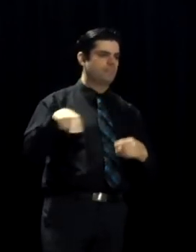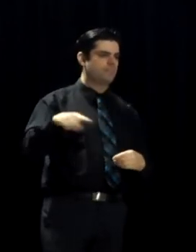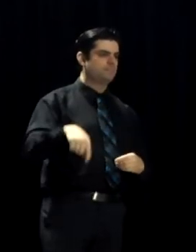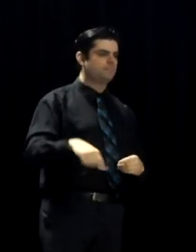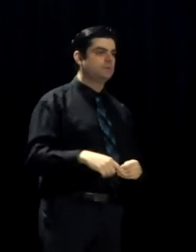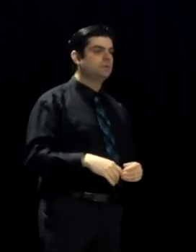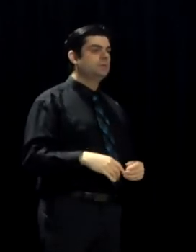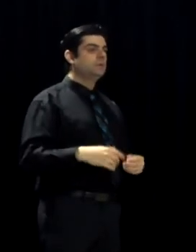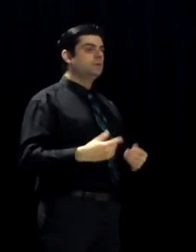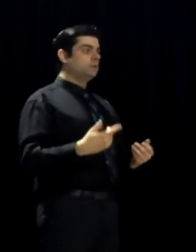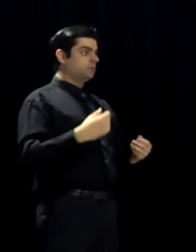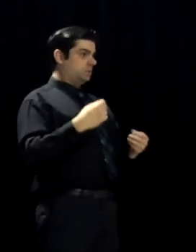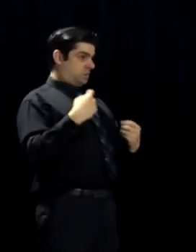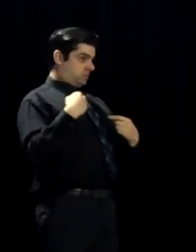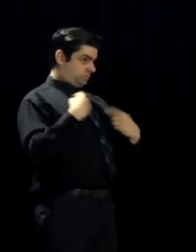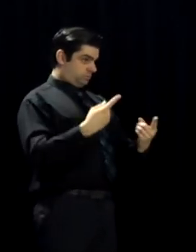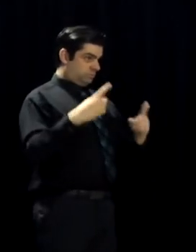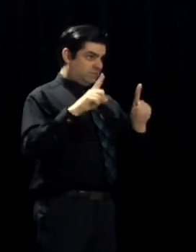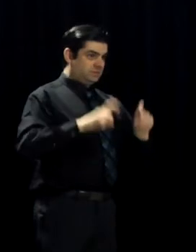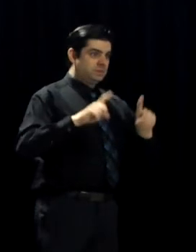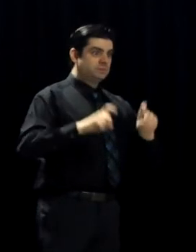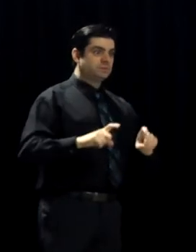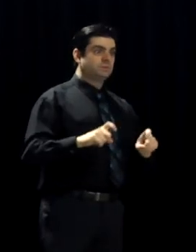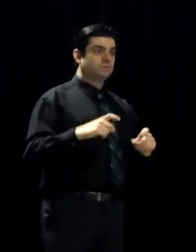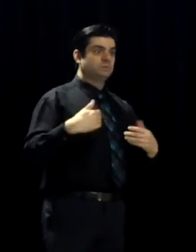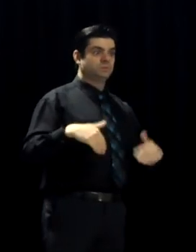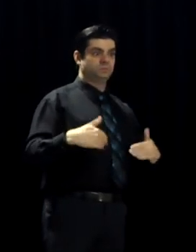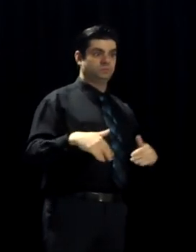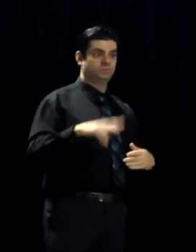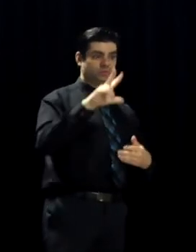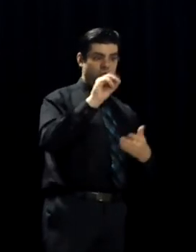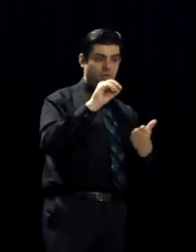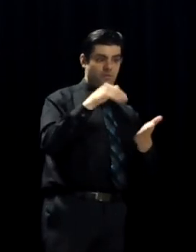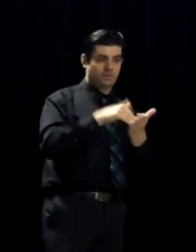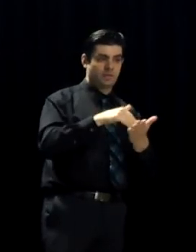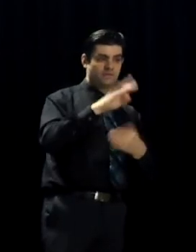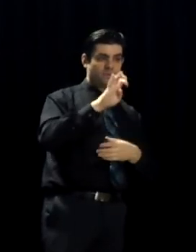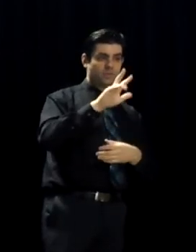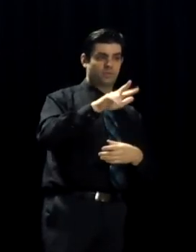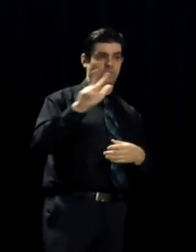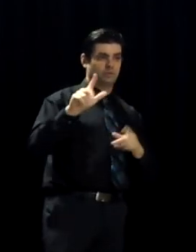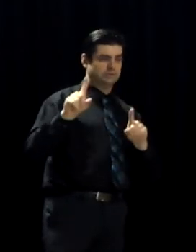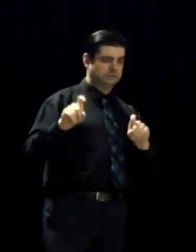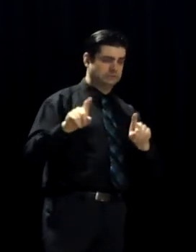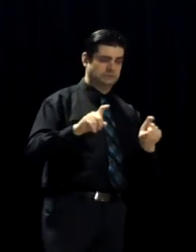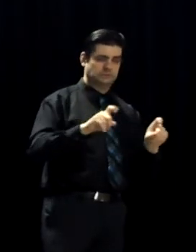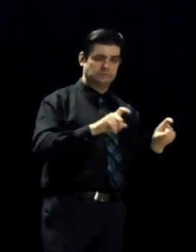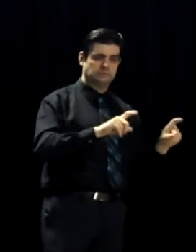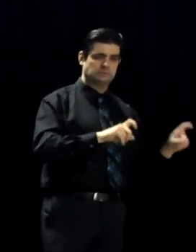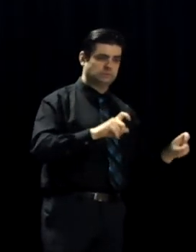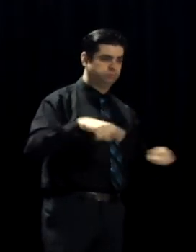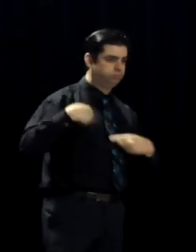have been now 30,433 tests done in Onondaga County.